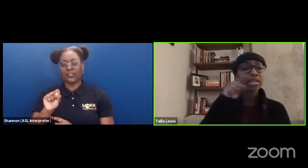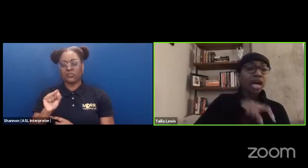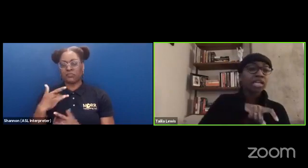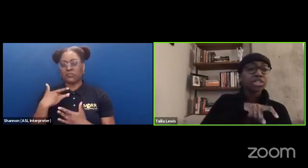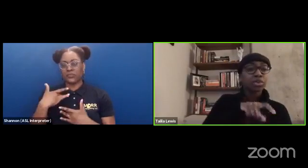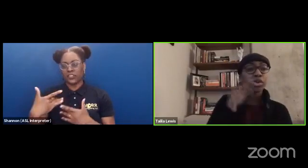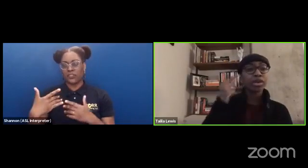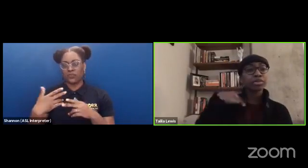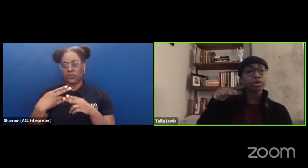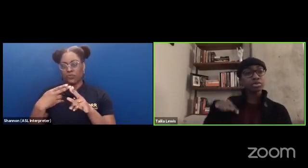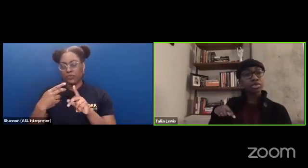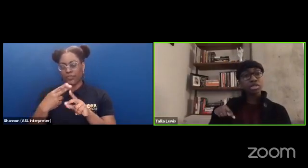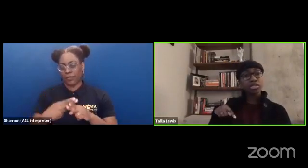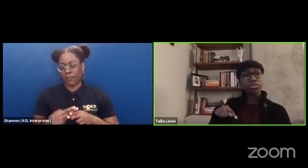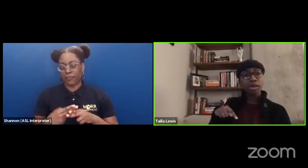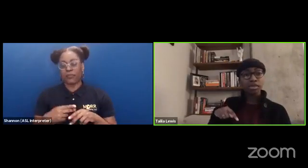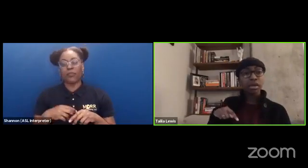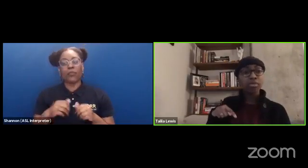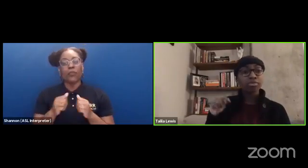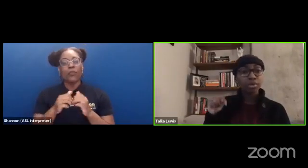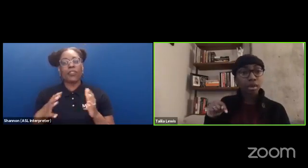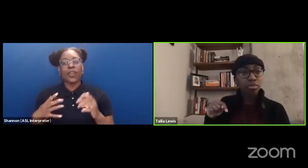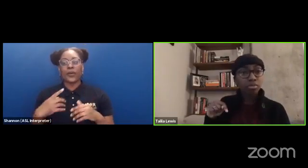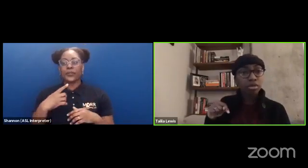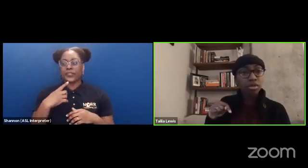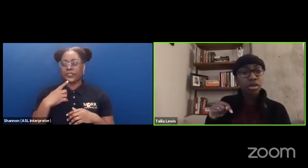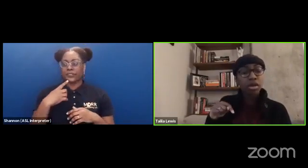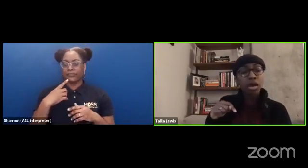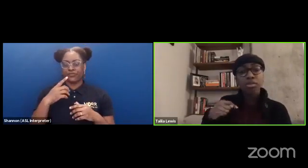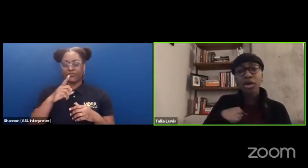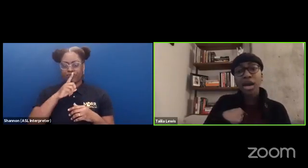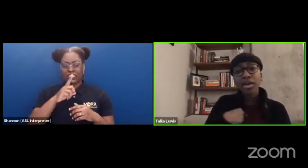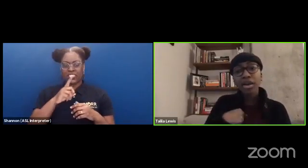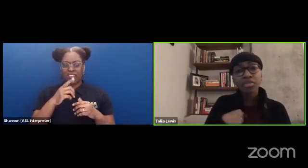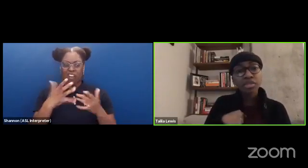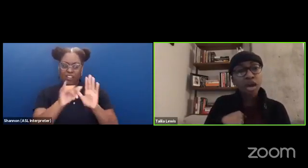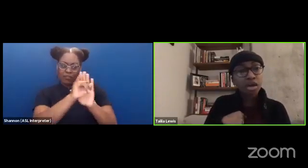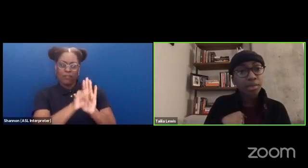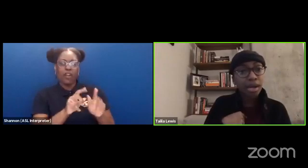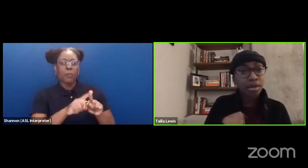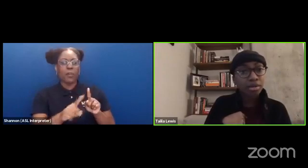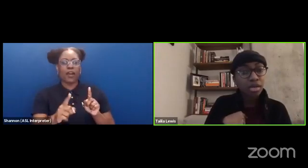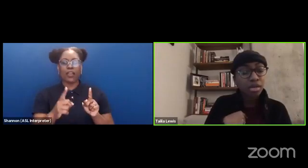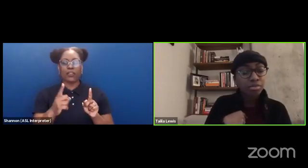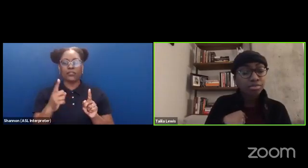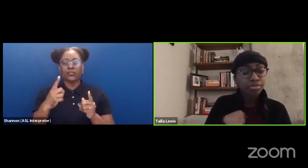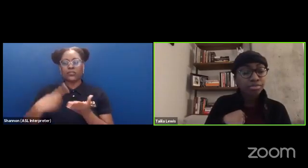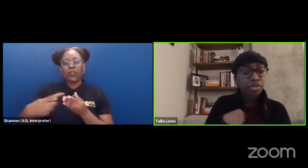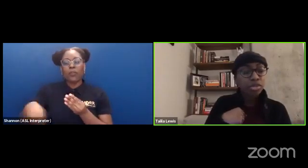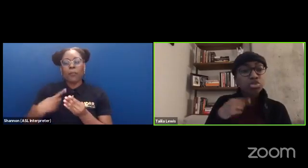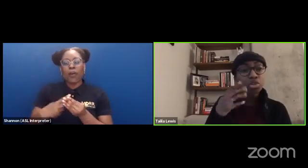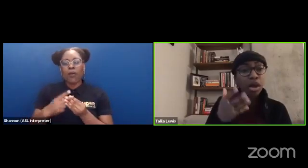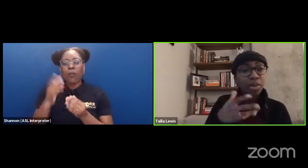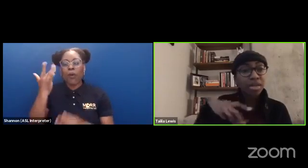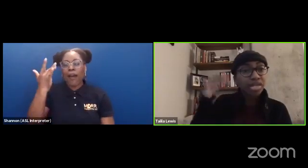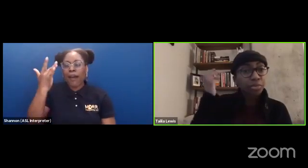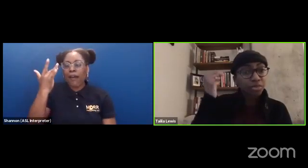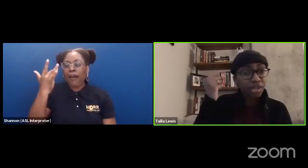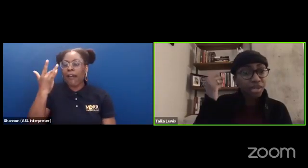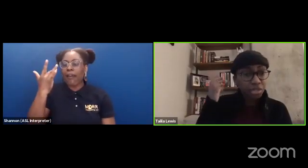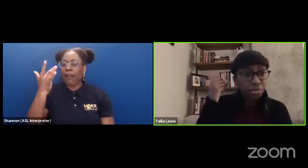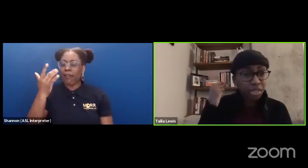without acknowledging where those things might come from. So I often talk about trauma